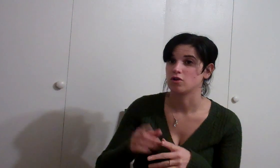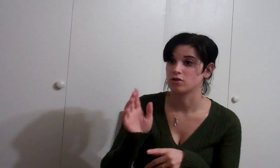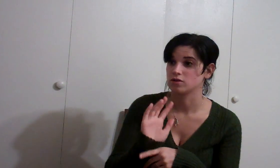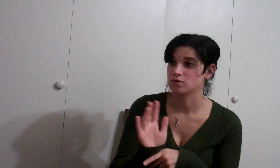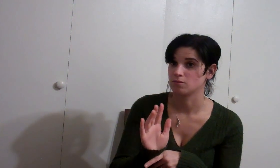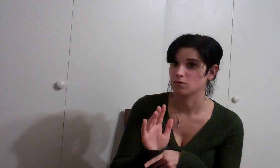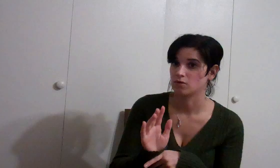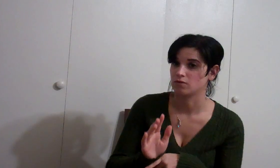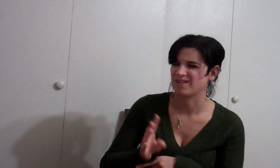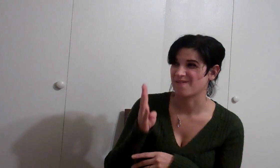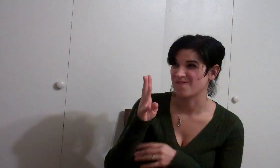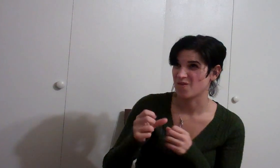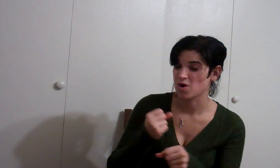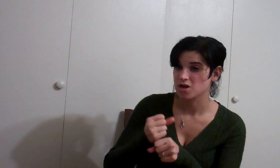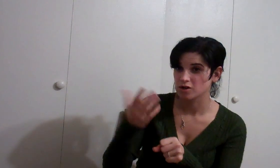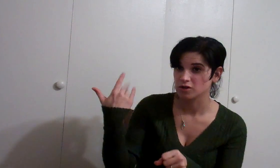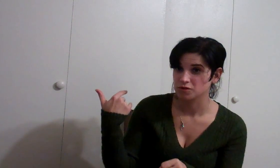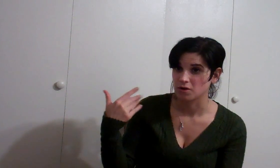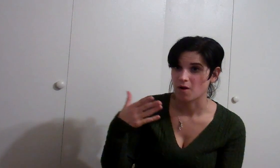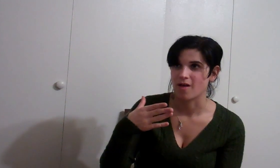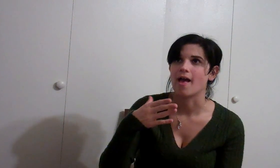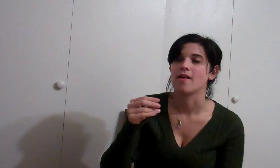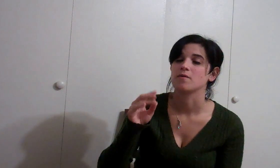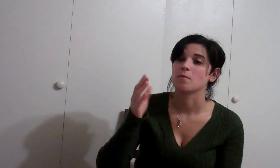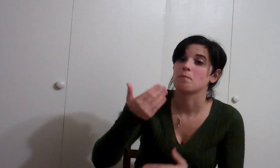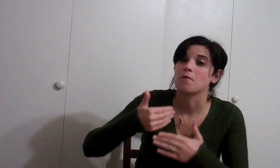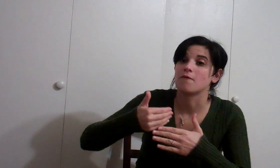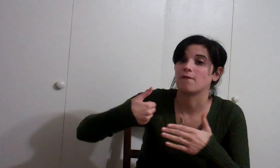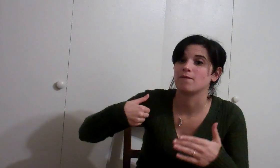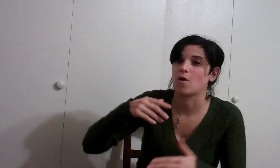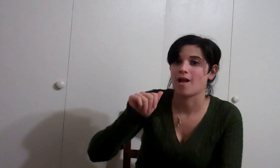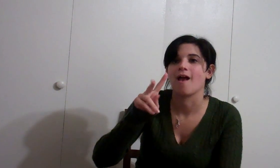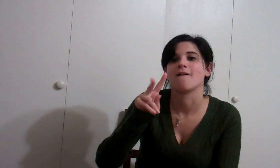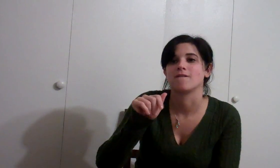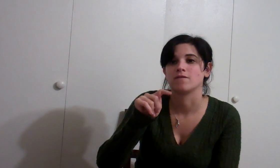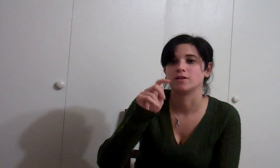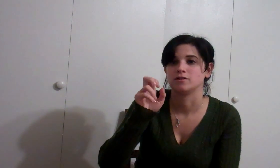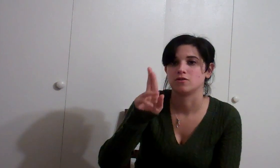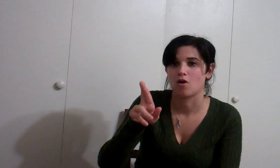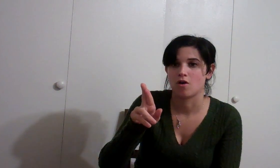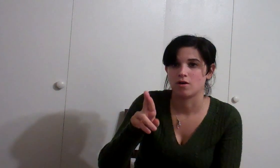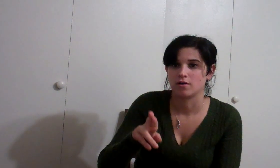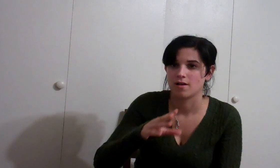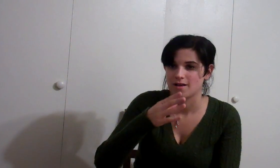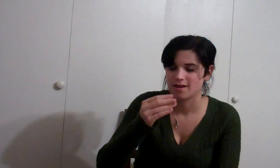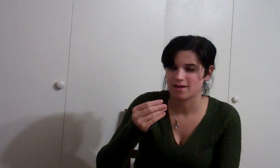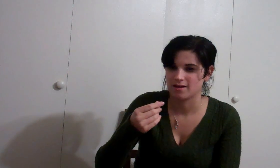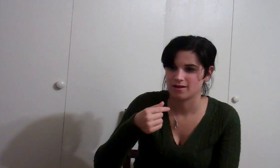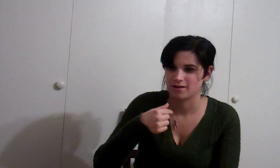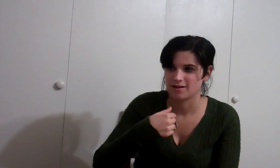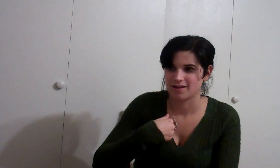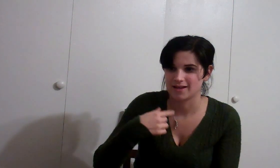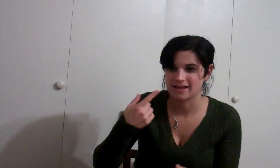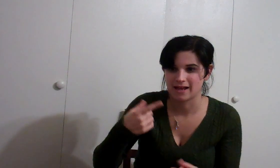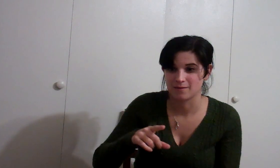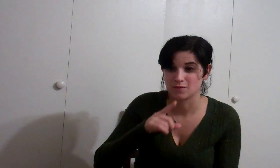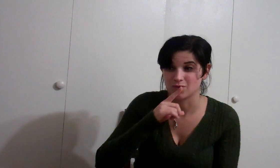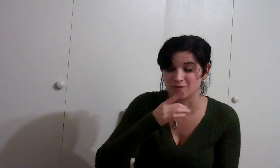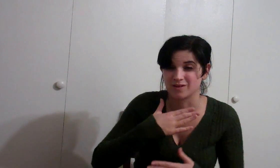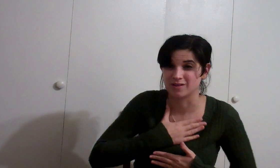but when Cameron did that, and I happen to really like stereoscopic images. I really